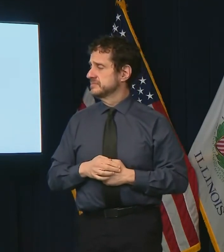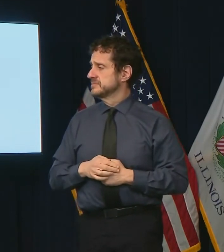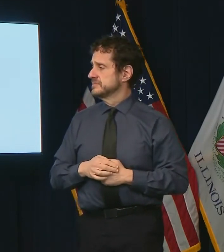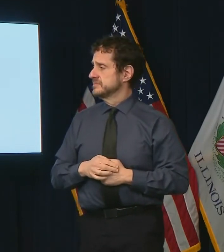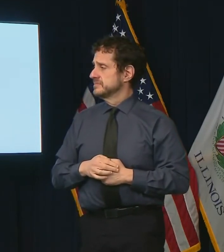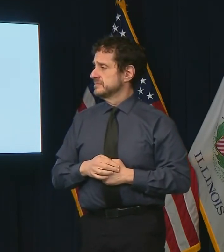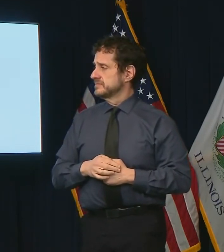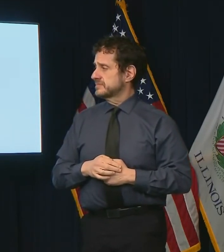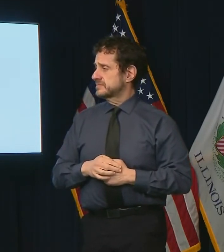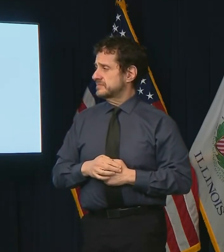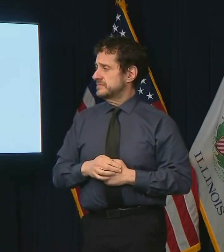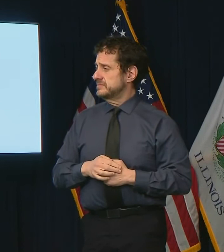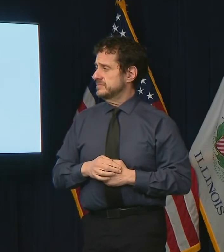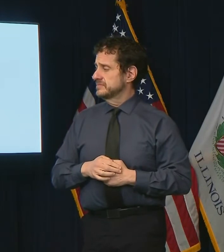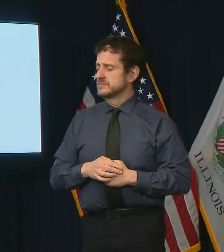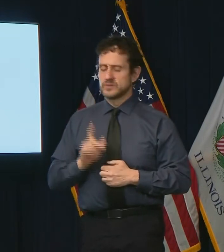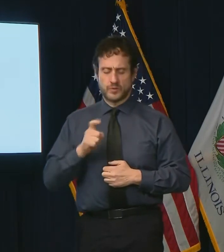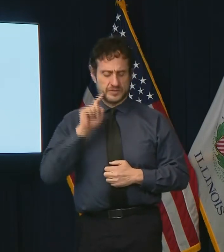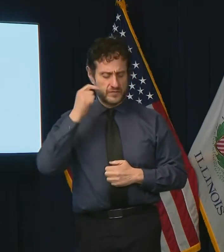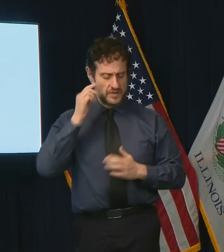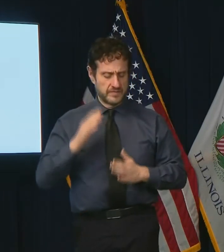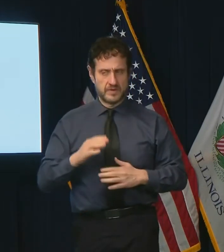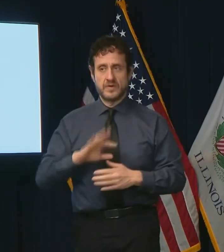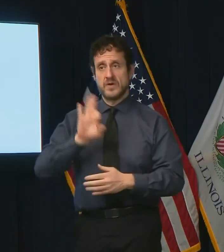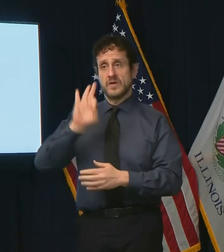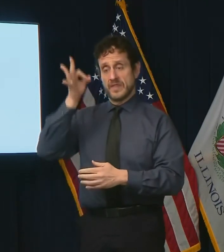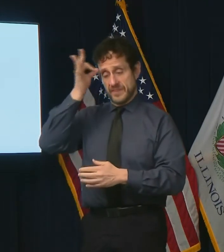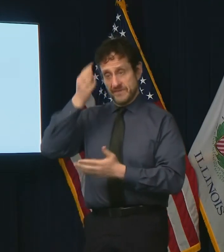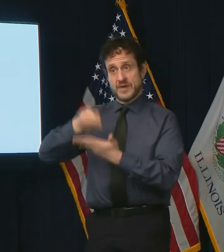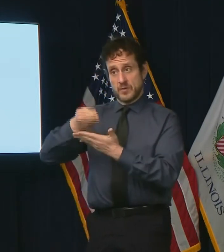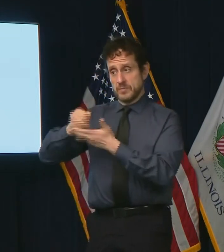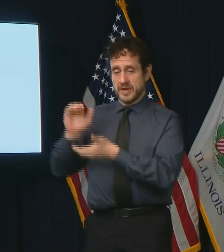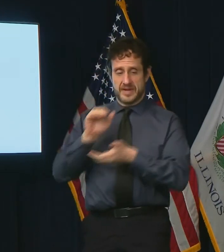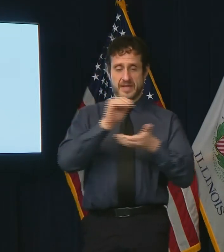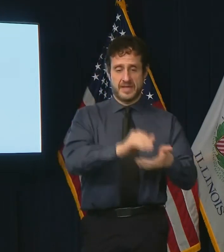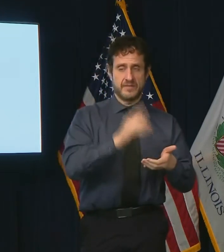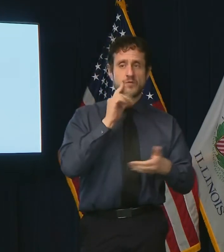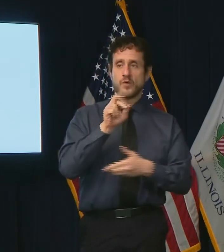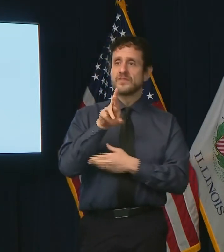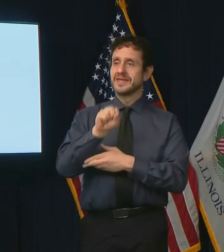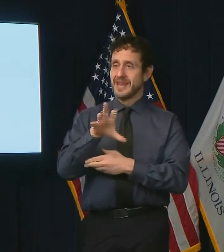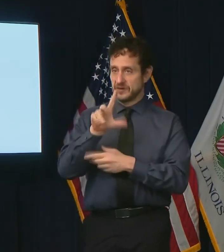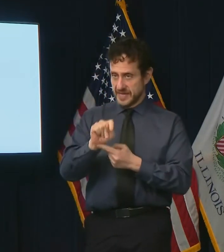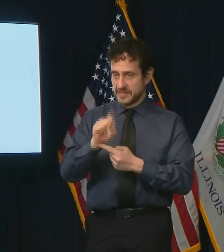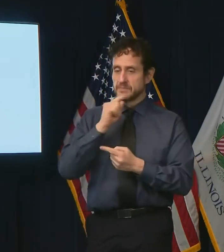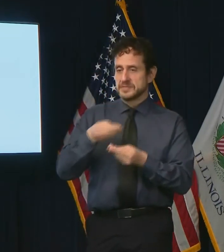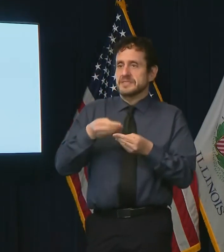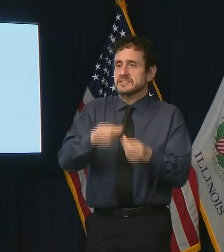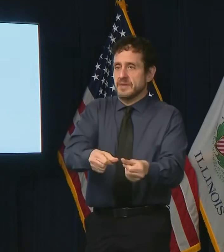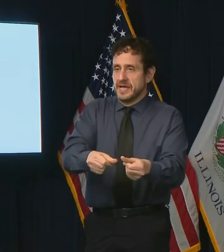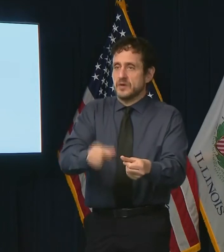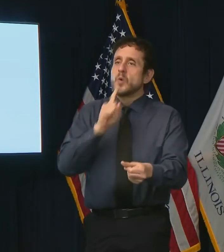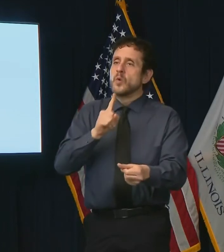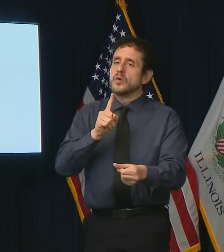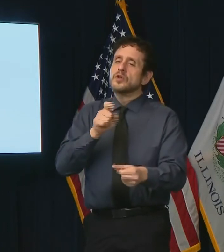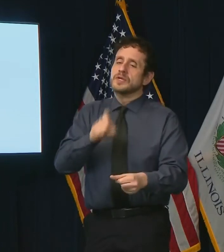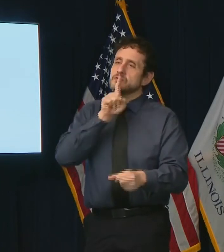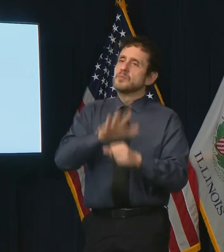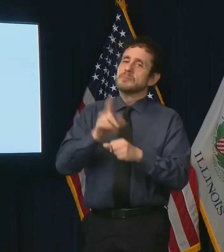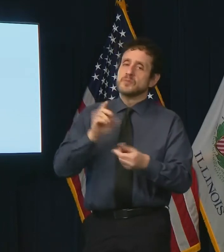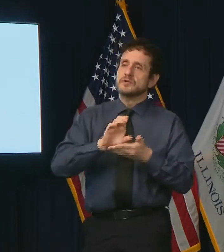Illinois. For Governor Pritzker, all of the federal money states got through the CARES Act has to be spent or committed by December 30th. In